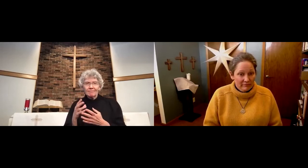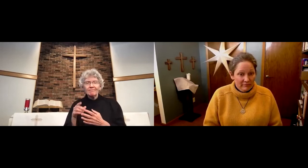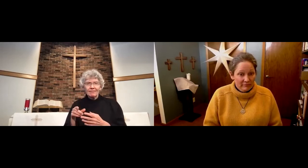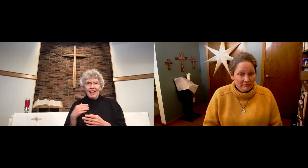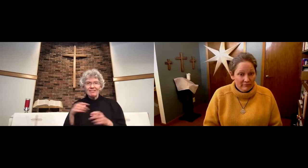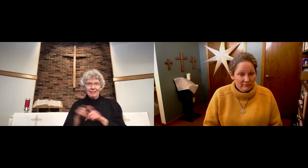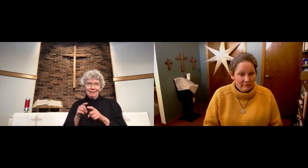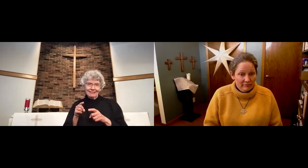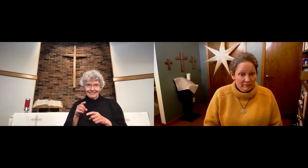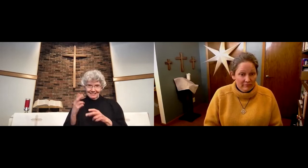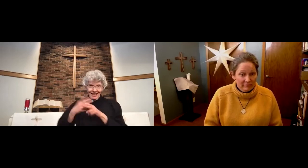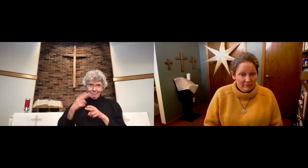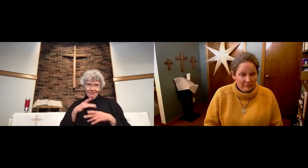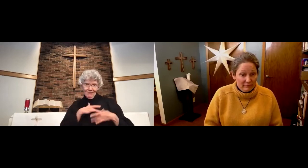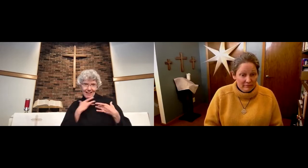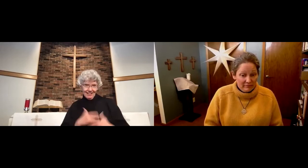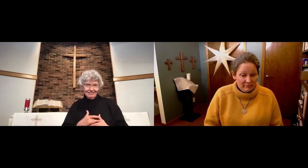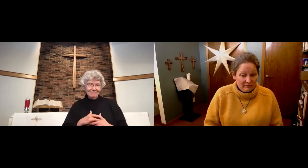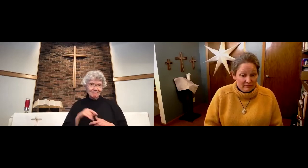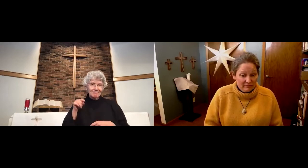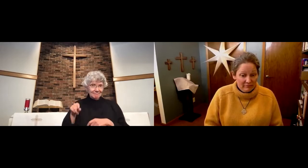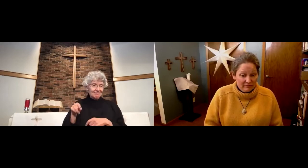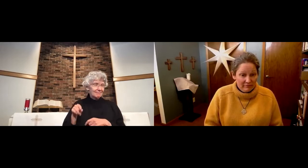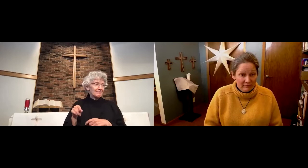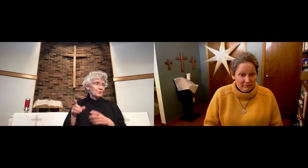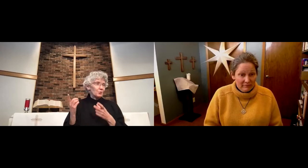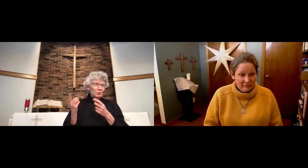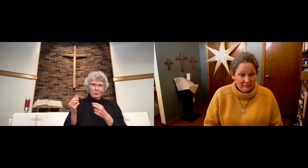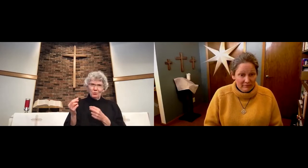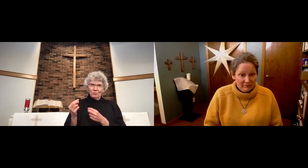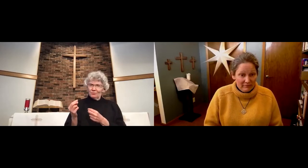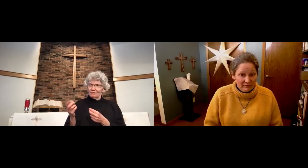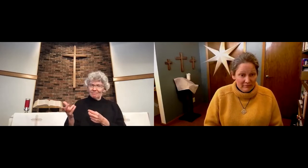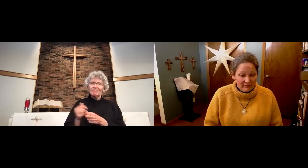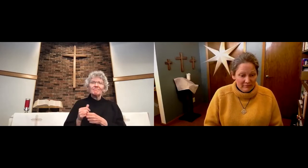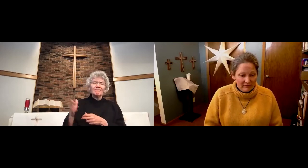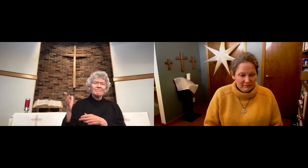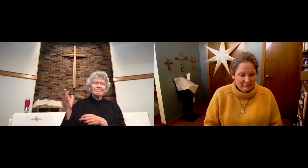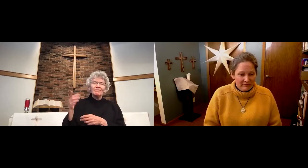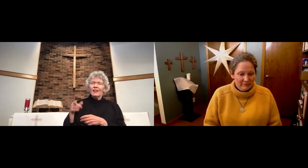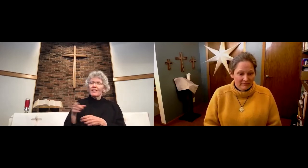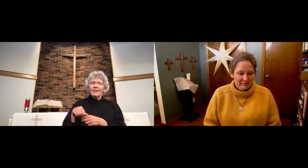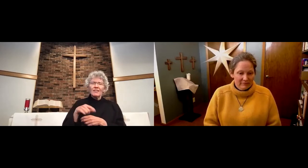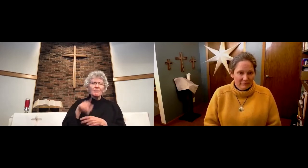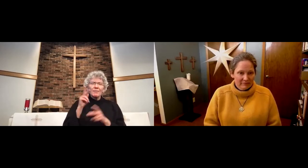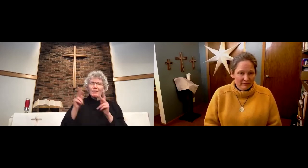of amazing love. At least two Saint Valentines are honored by the church on this